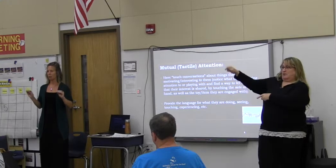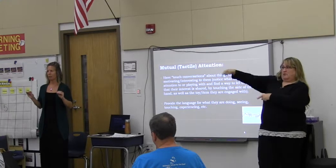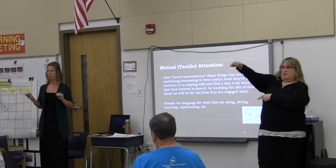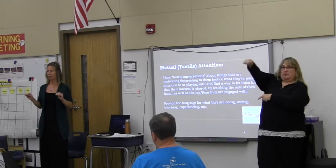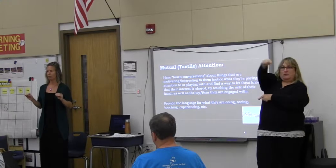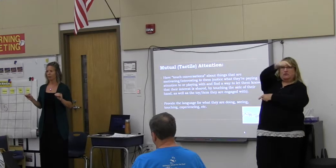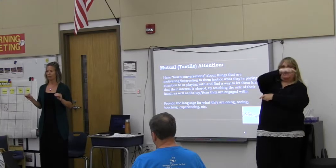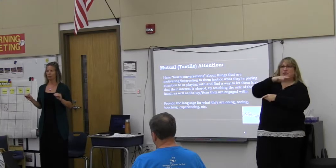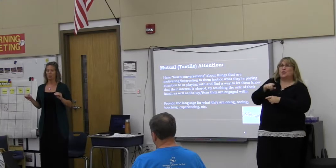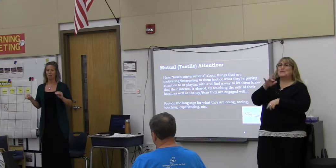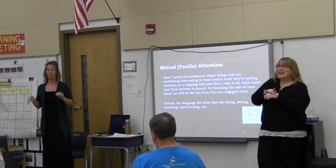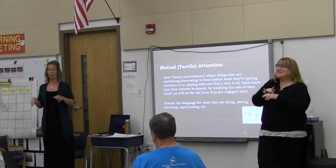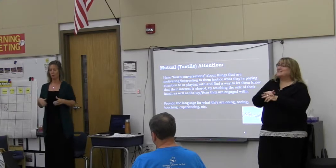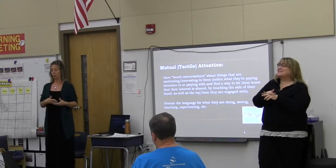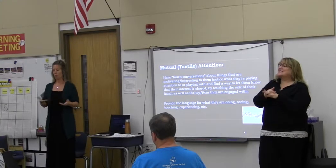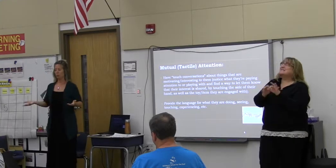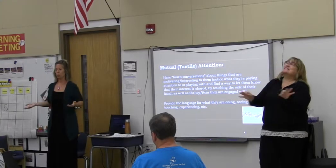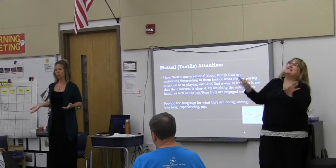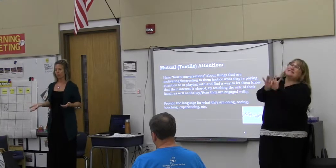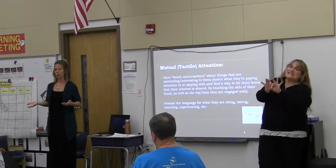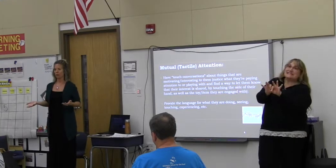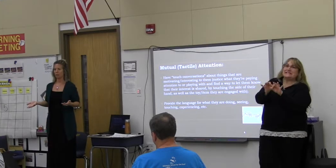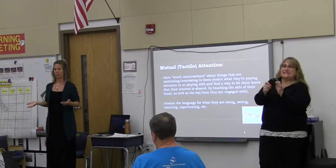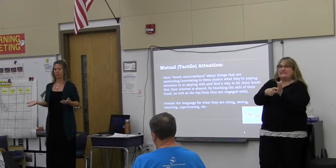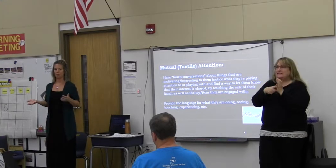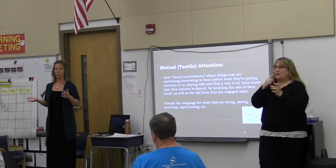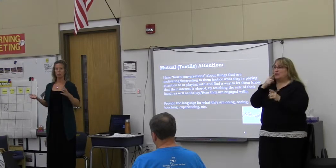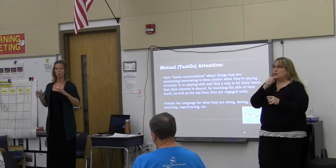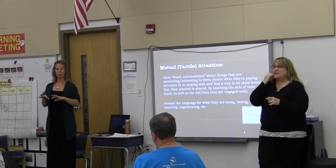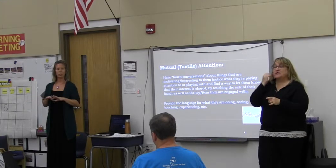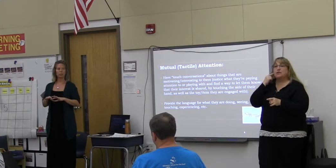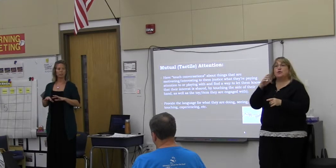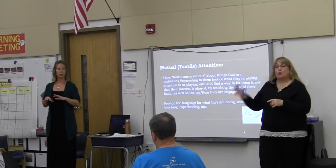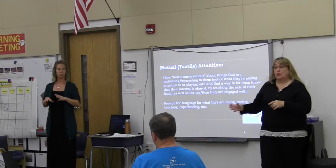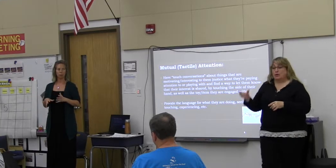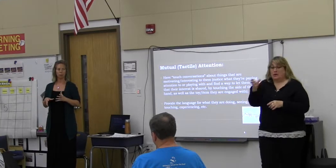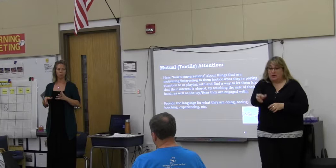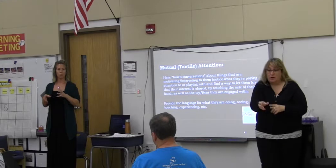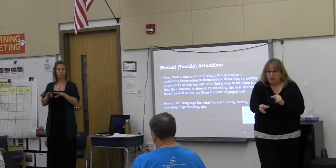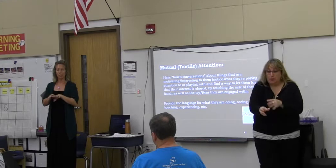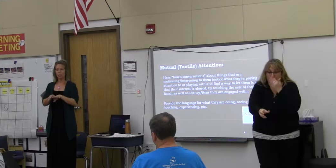touch is really vital for him. So if you put a toy in front of Stan, we do what's